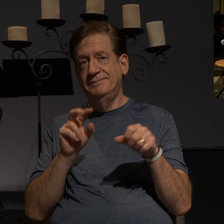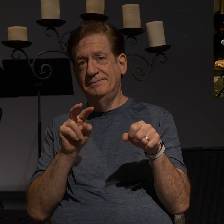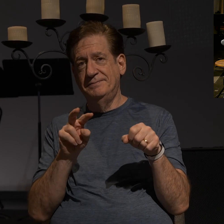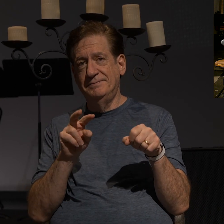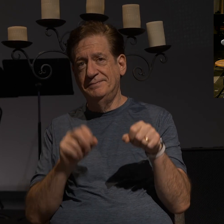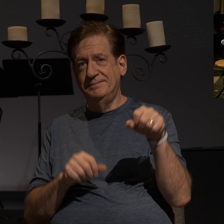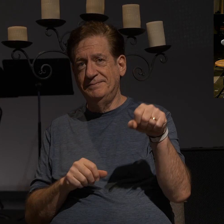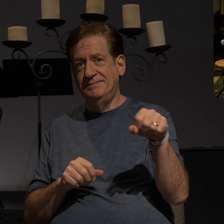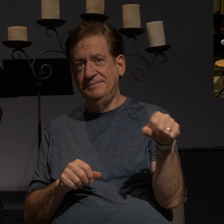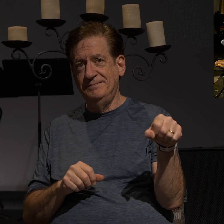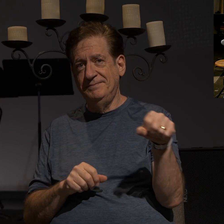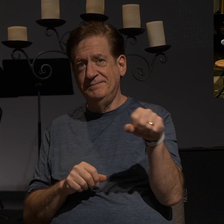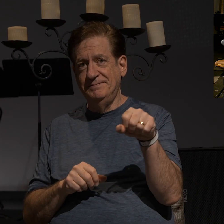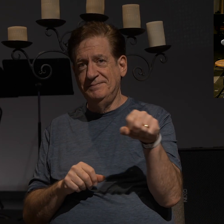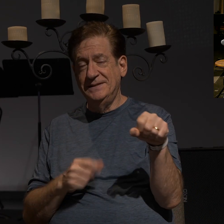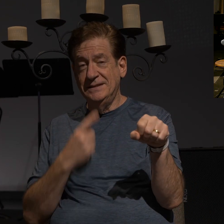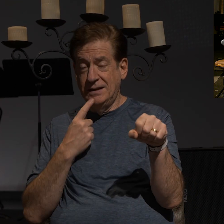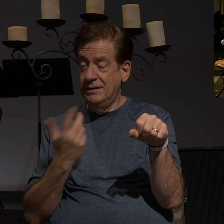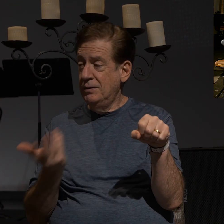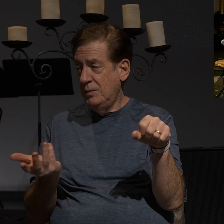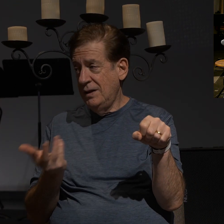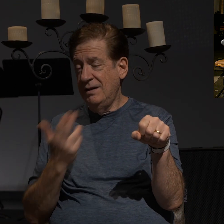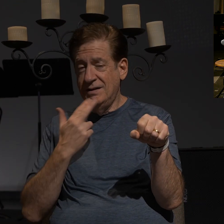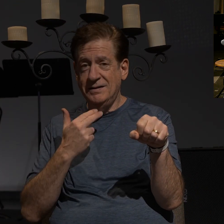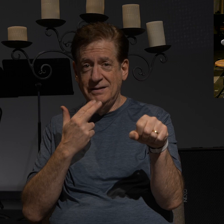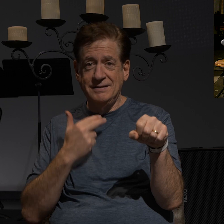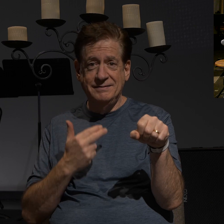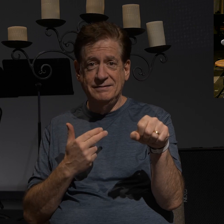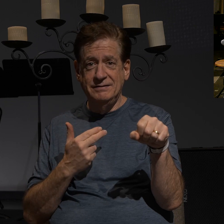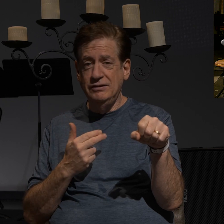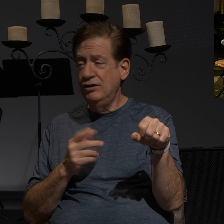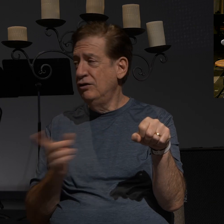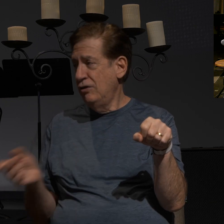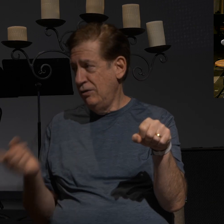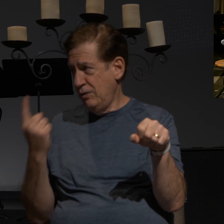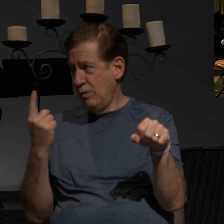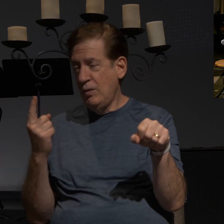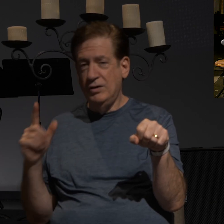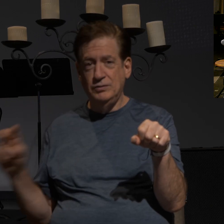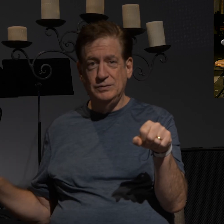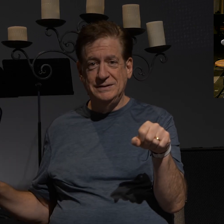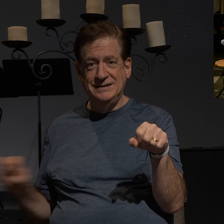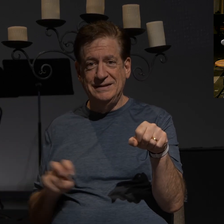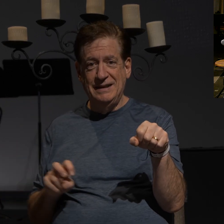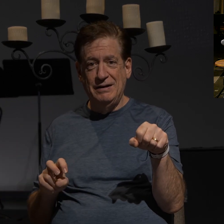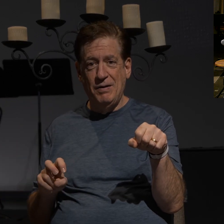ahead and drive down the road, said, "Well, honey, you're the one who slid over.